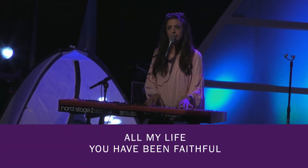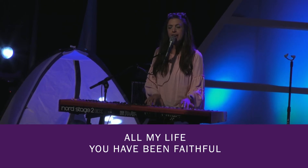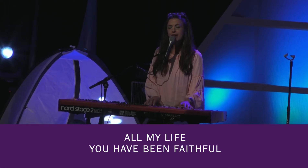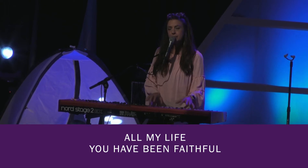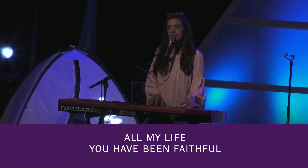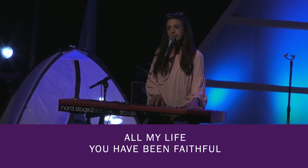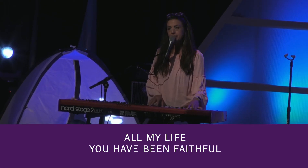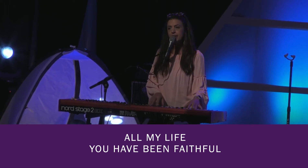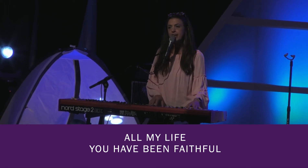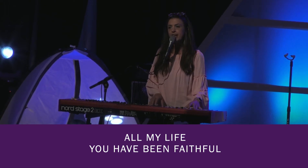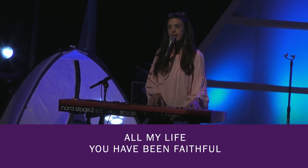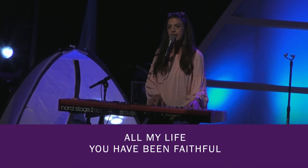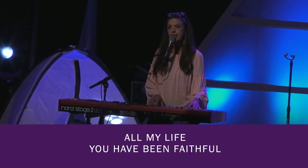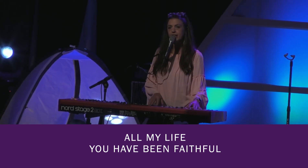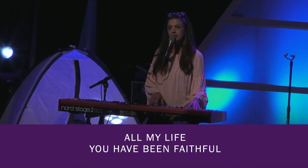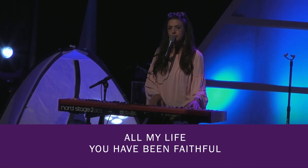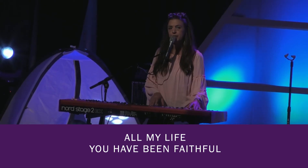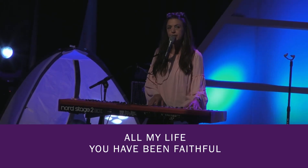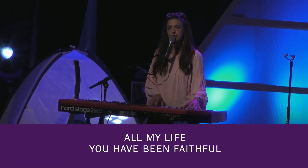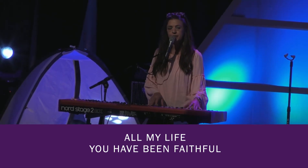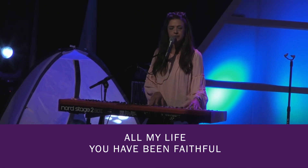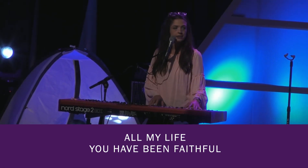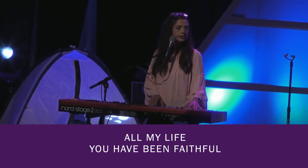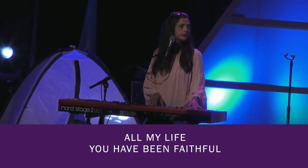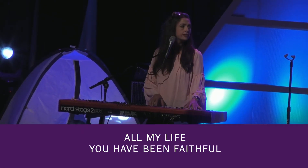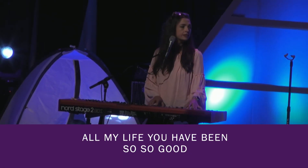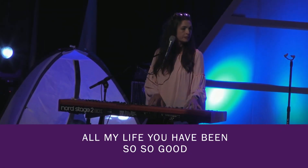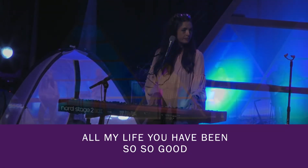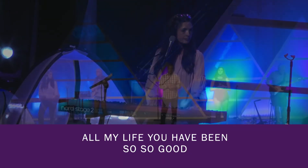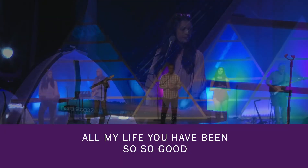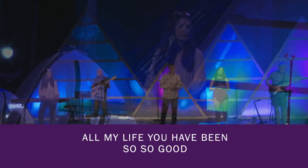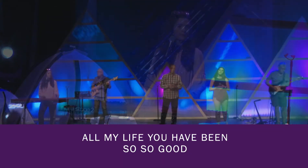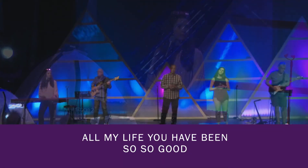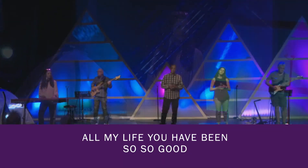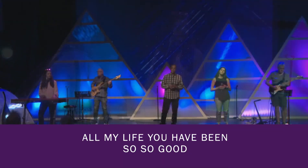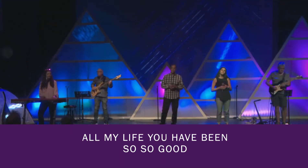You have been faithful.